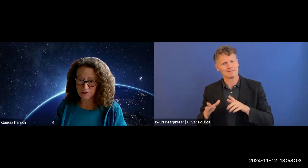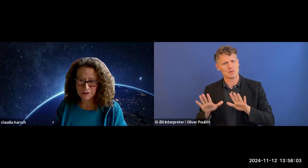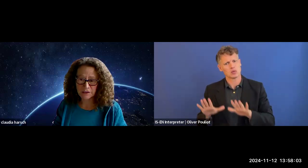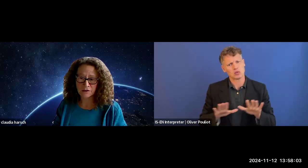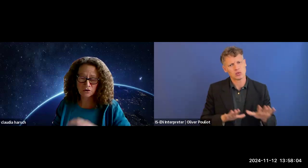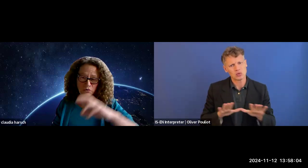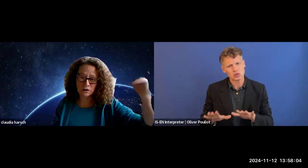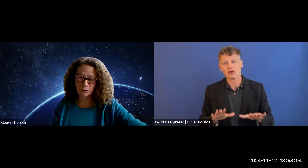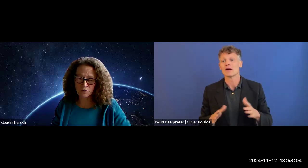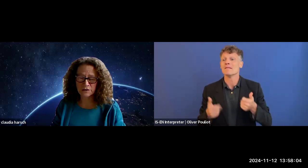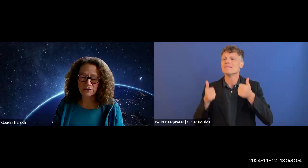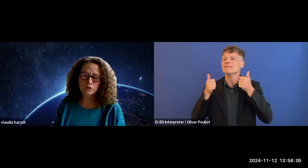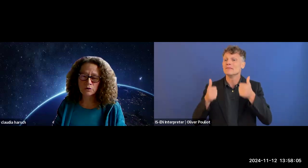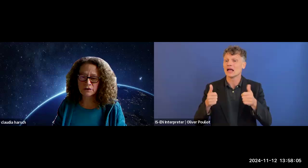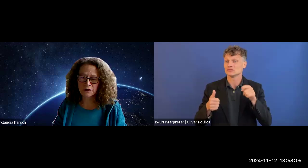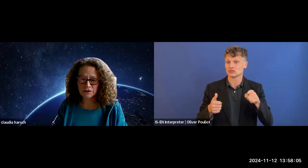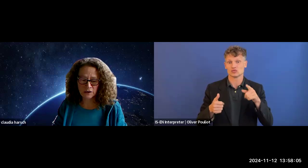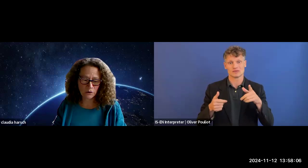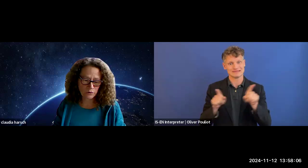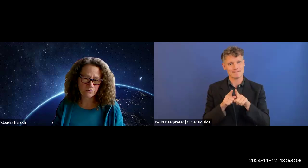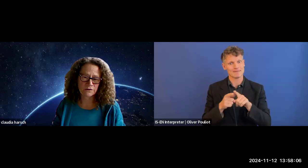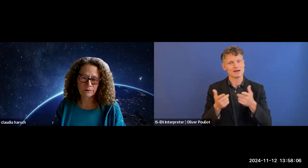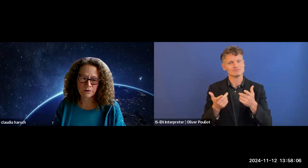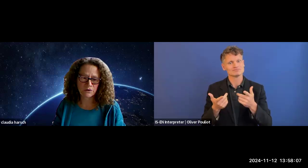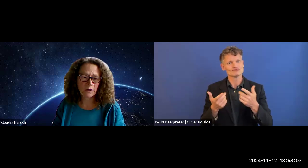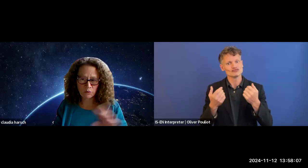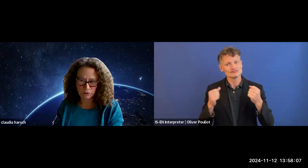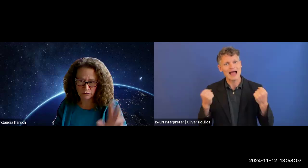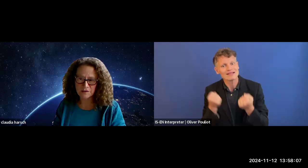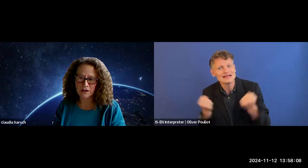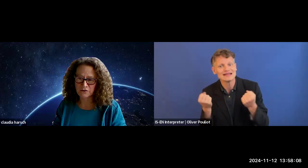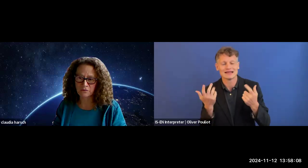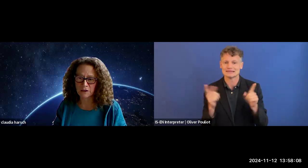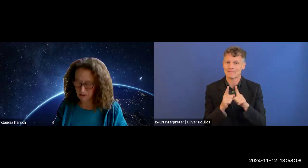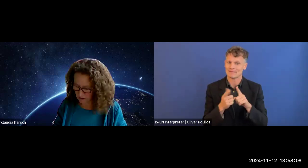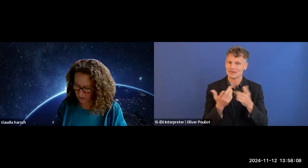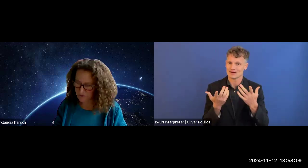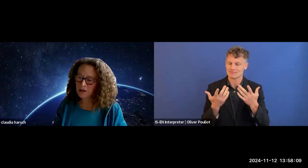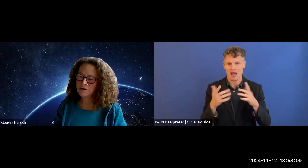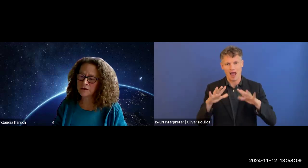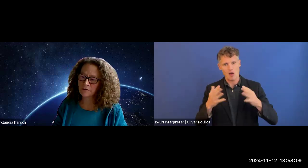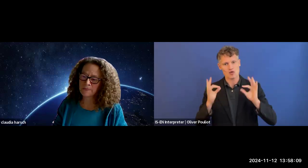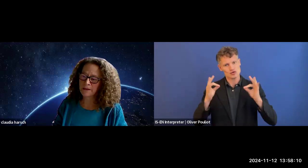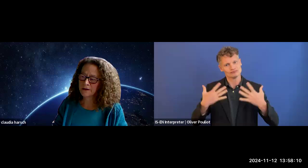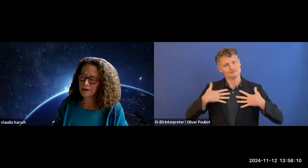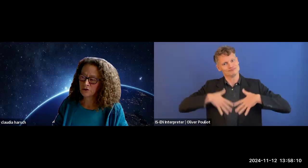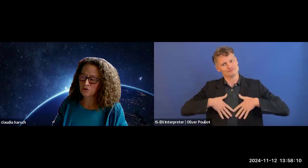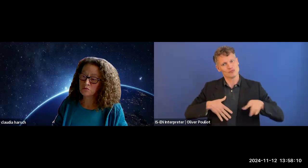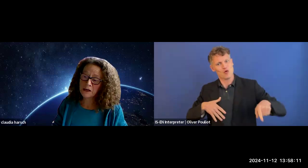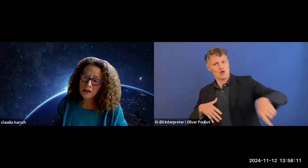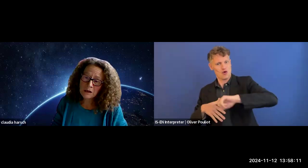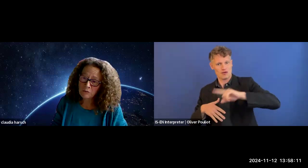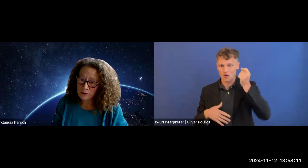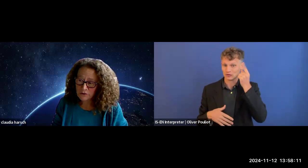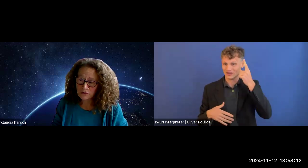because you'll see the toolbox is huge. There's loads of descriptors. You may want to pre-select to make life easier.